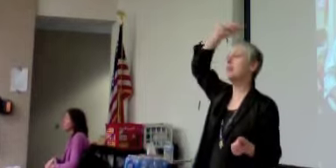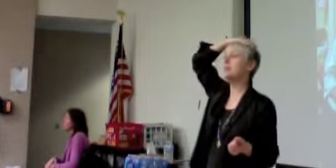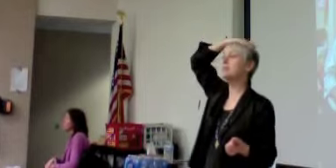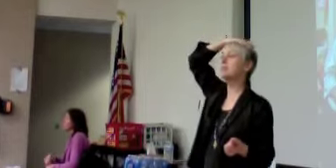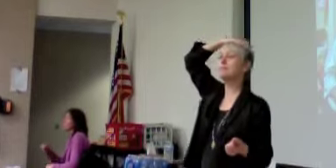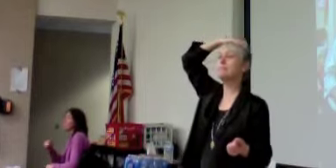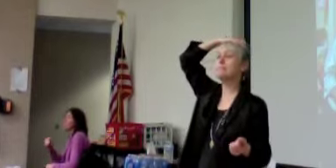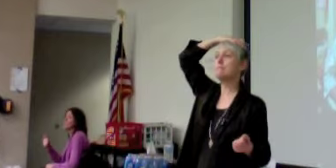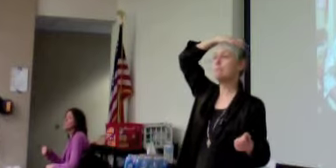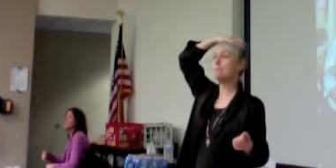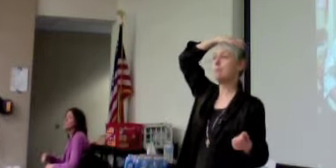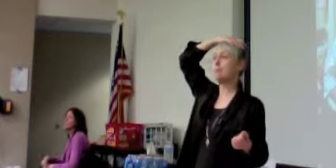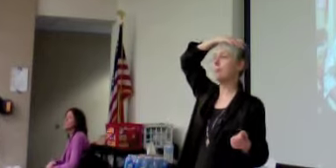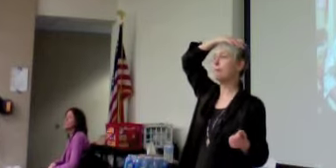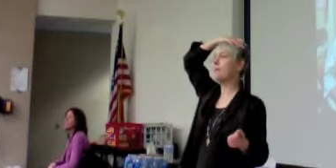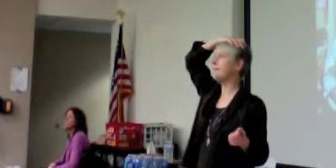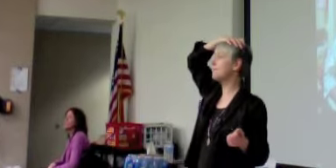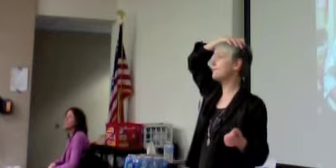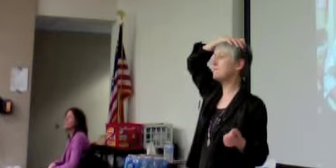Somebody else.